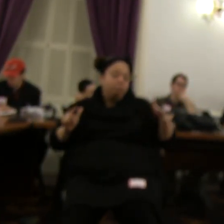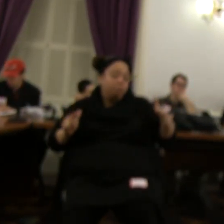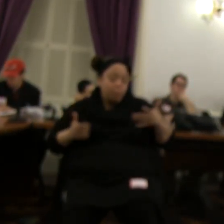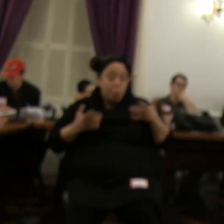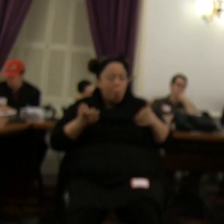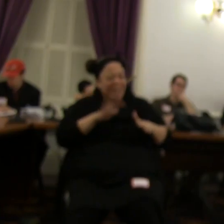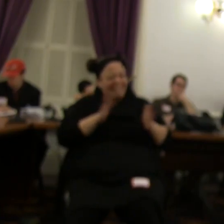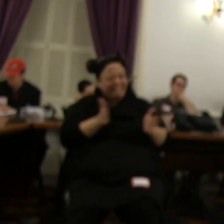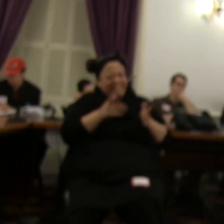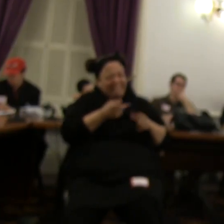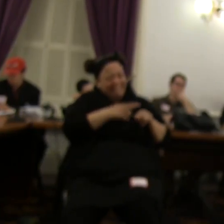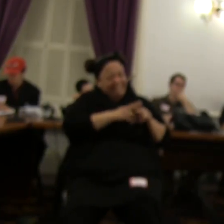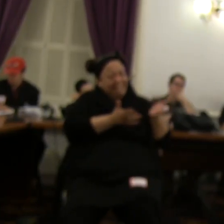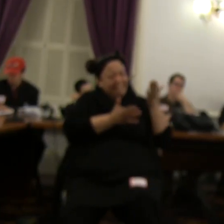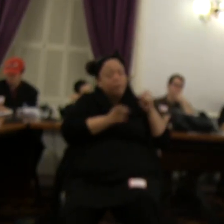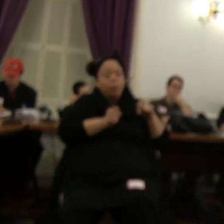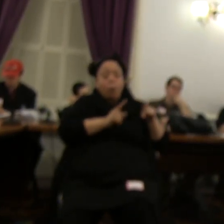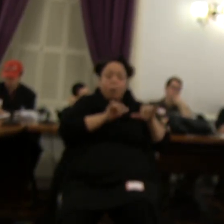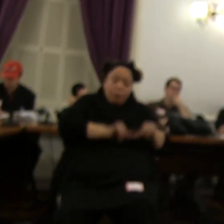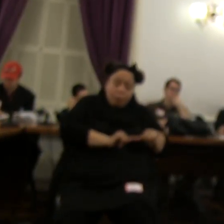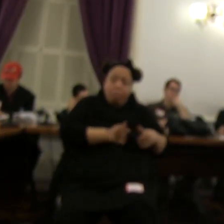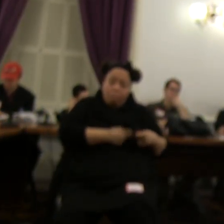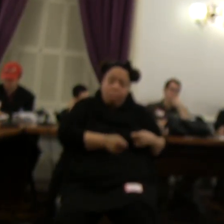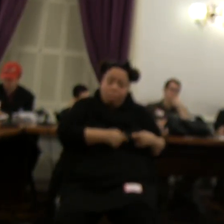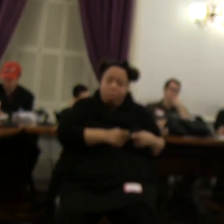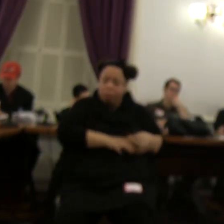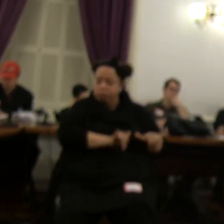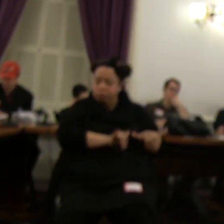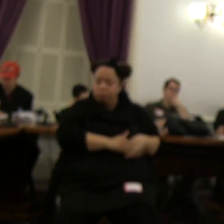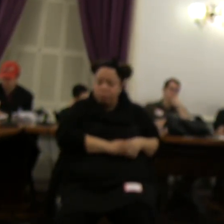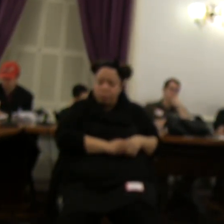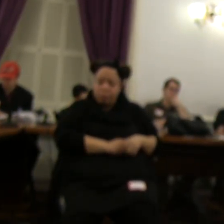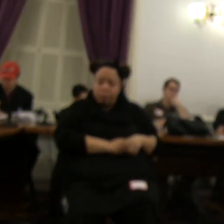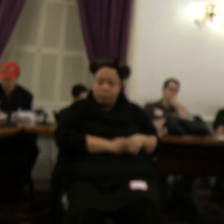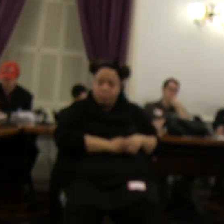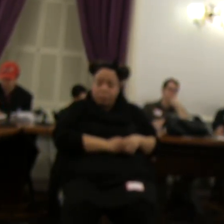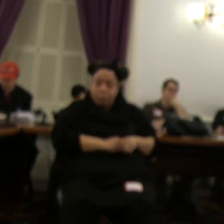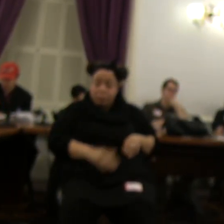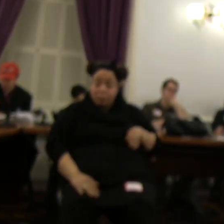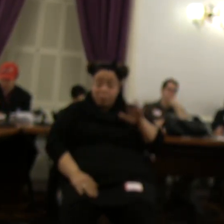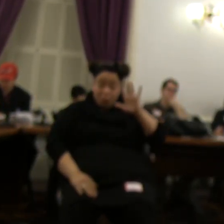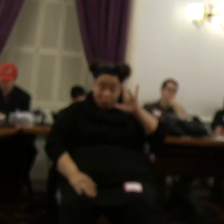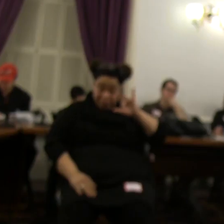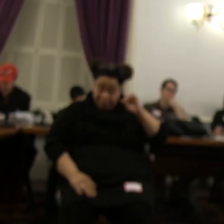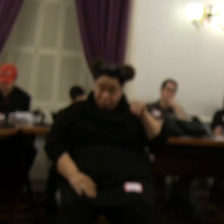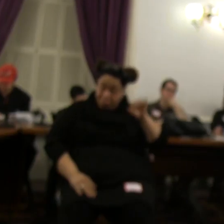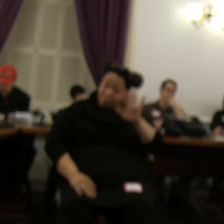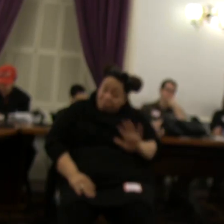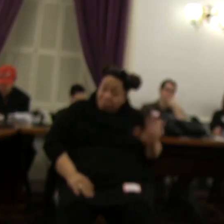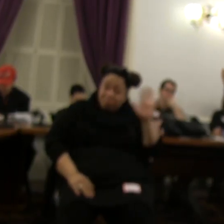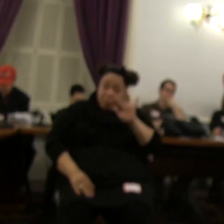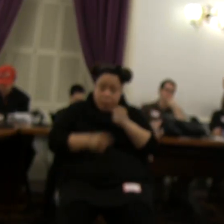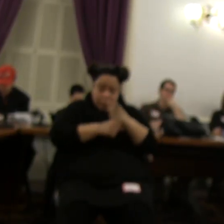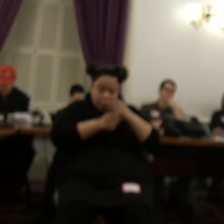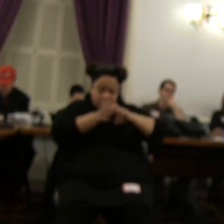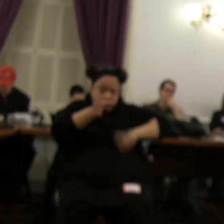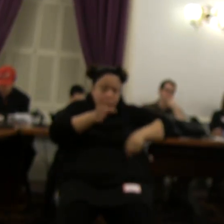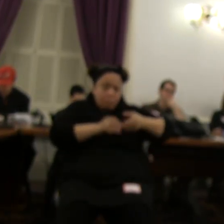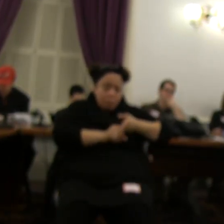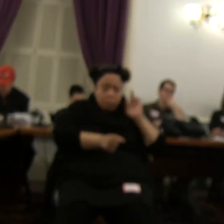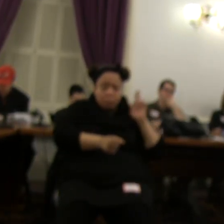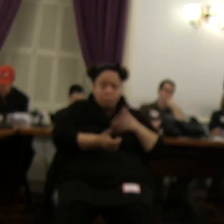one in four workers at a designated agency or specialized services agency has to get replaced each year. And